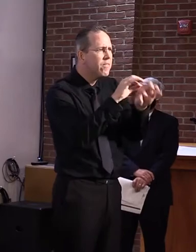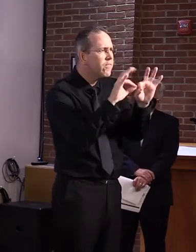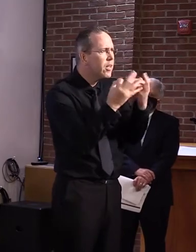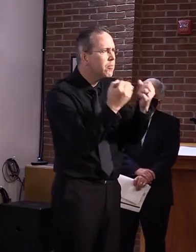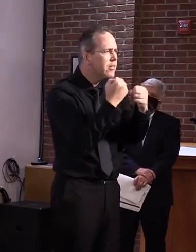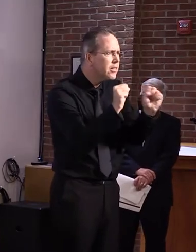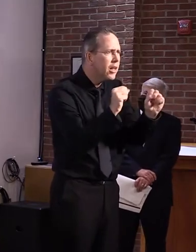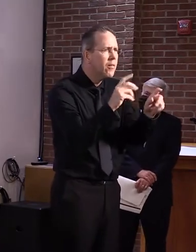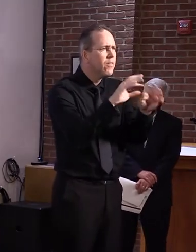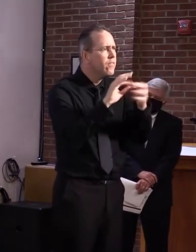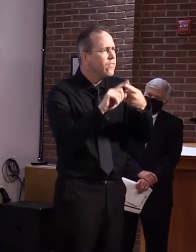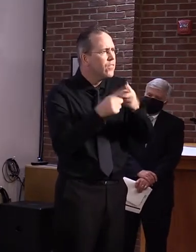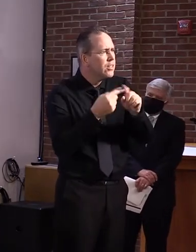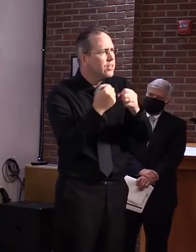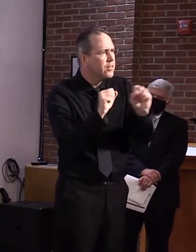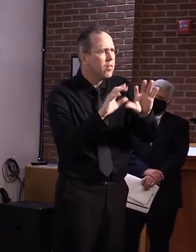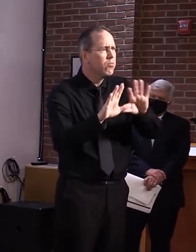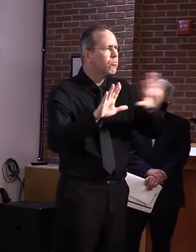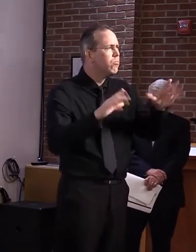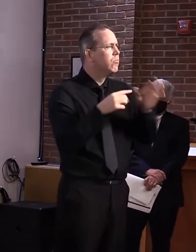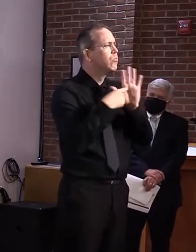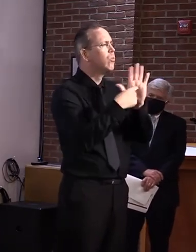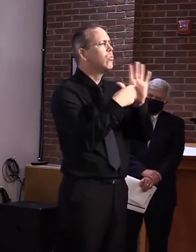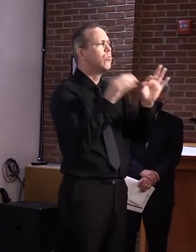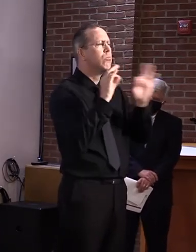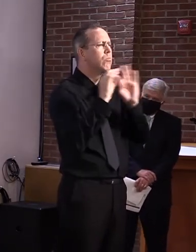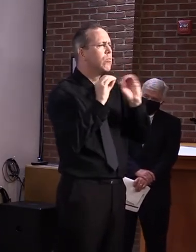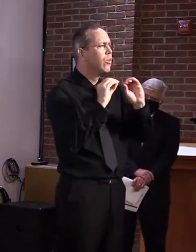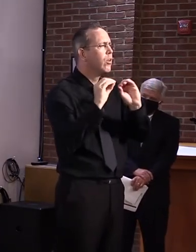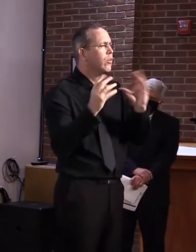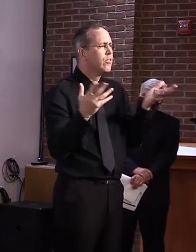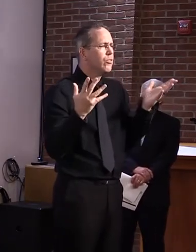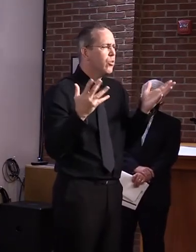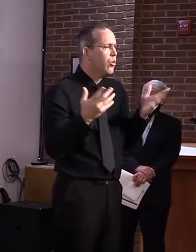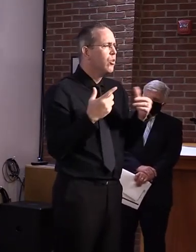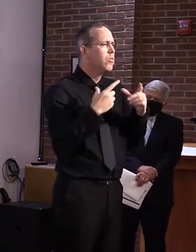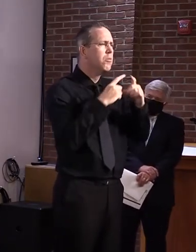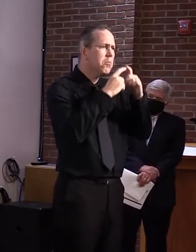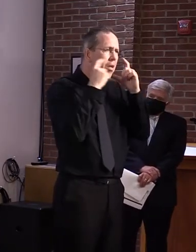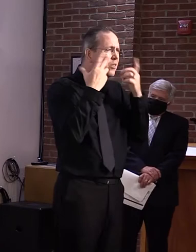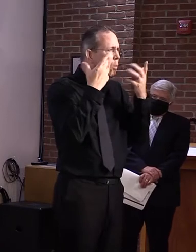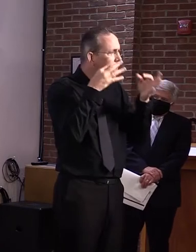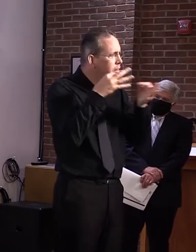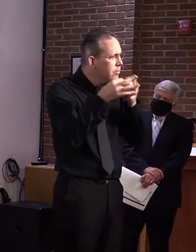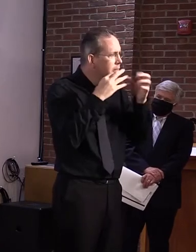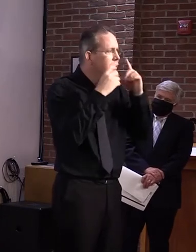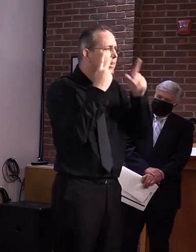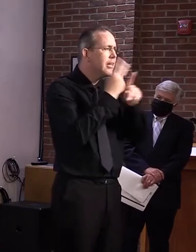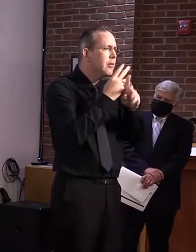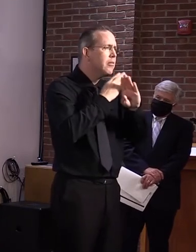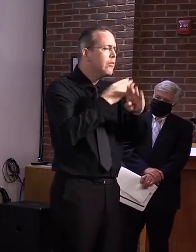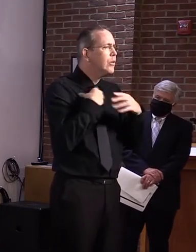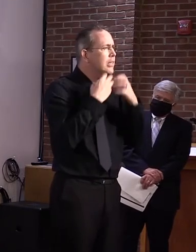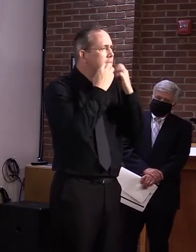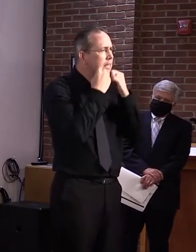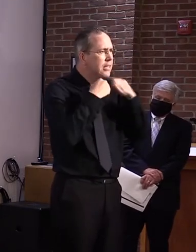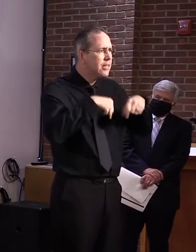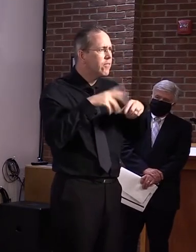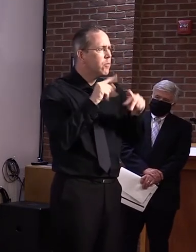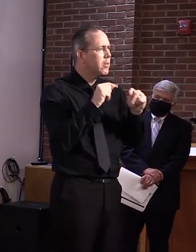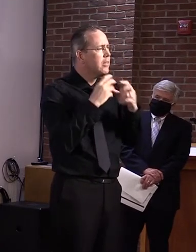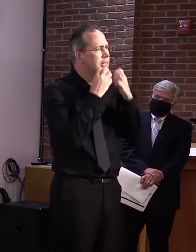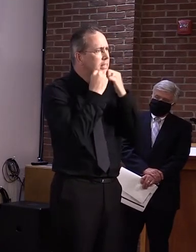Wear a Mask Because campaign. We're going to continue to work that through, and hopefully we'll have